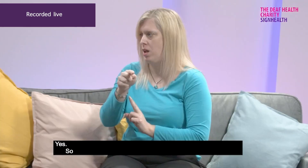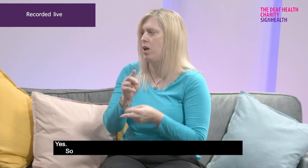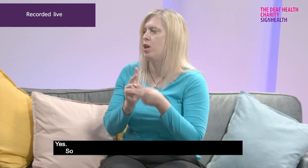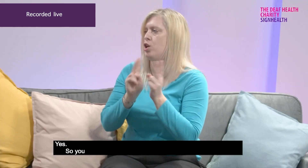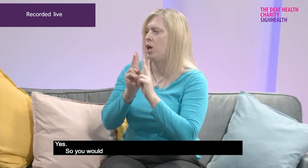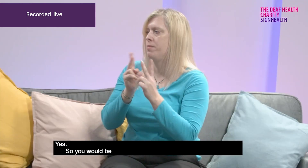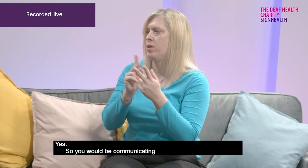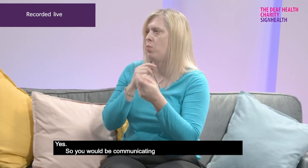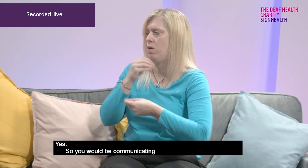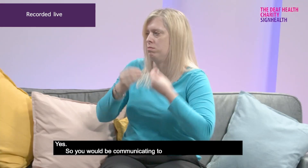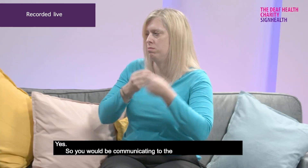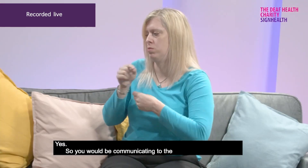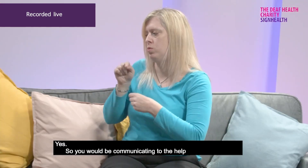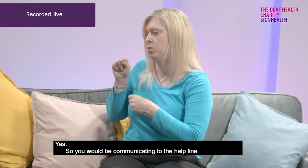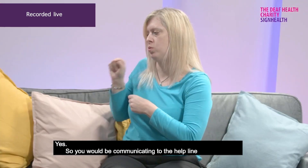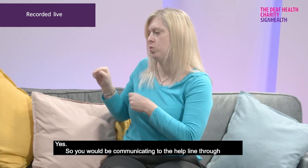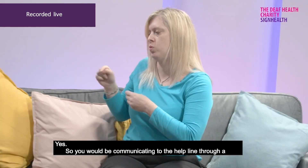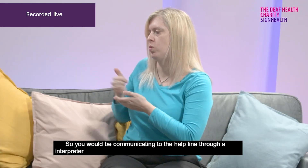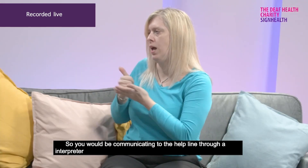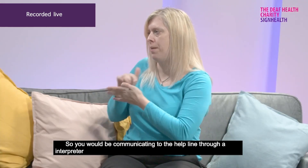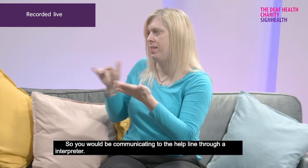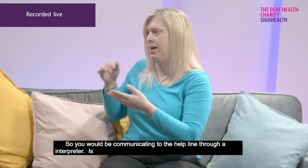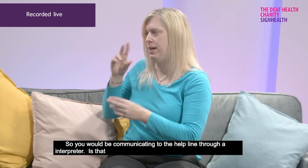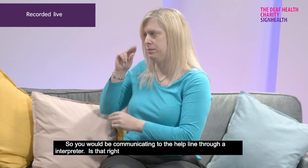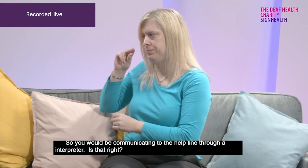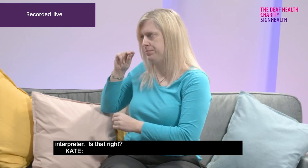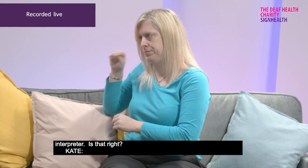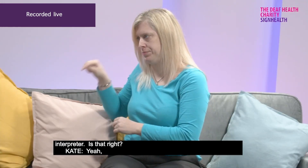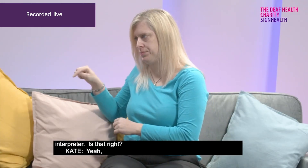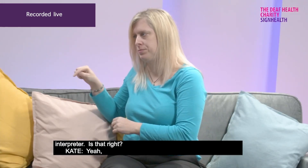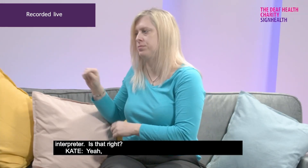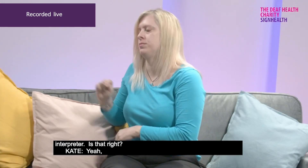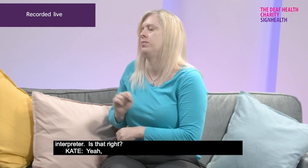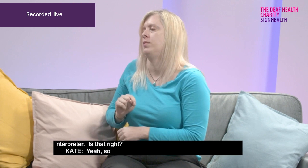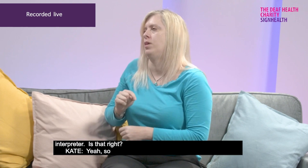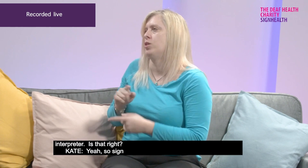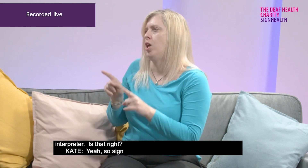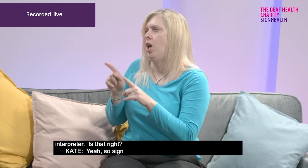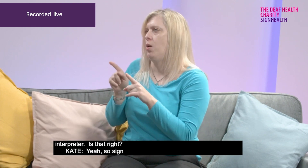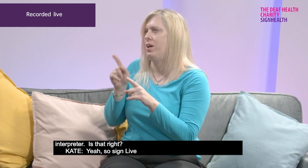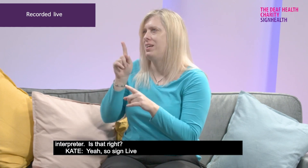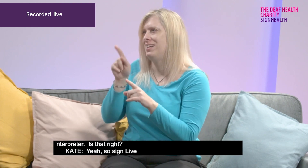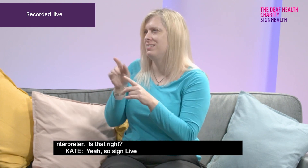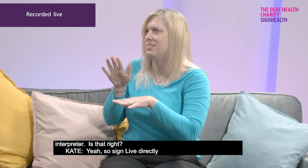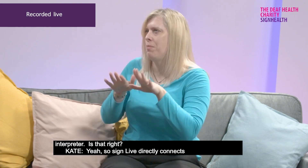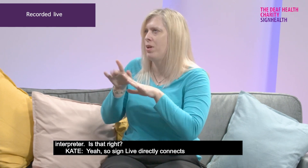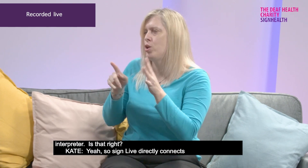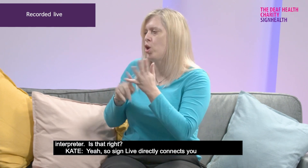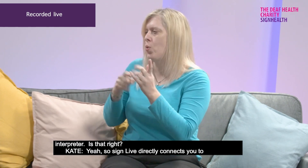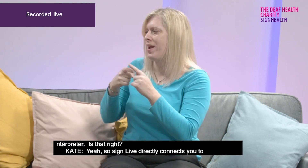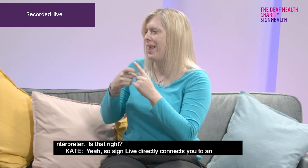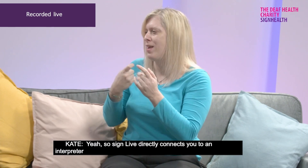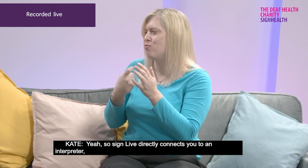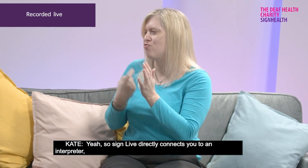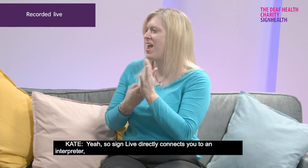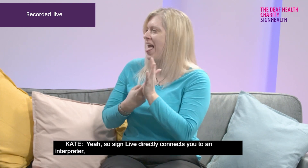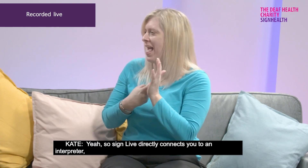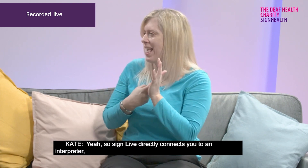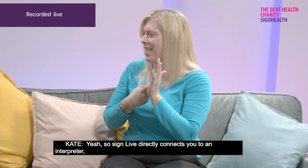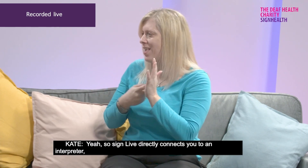So you'd be communicating to the helpline through an interpreter, is that right? Yeah, so Sign Live directly connects you to an interpreter and